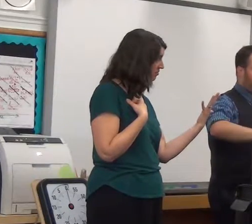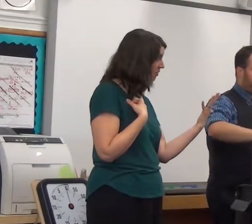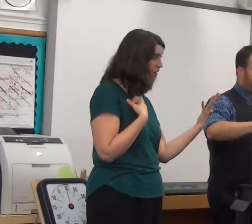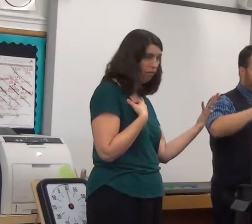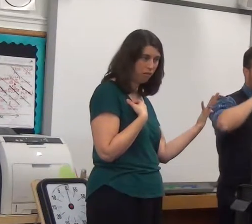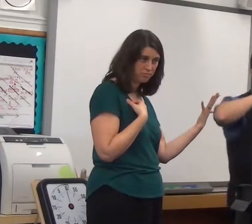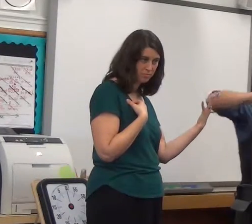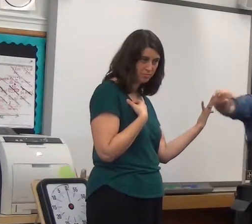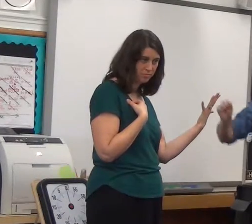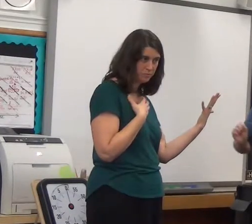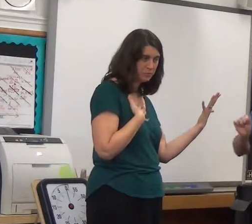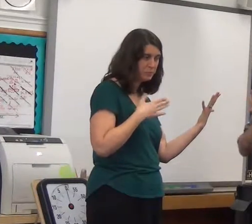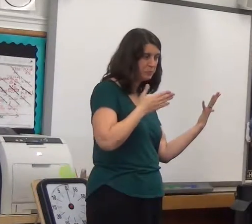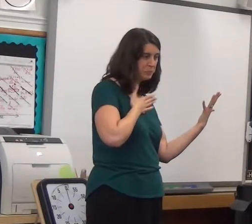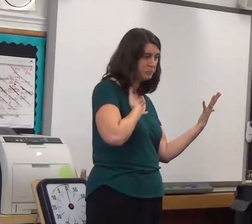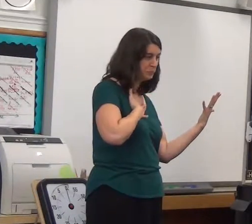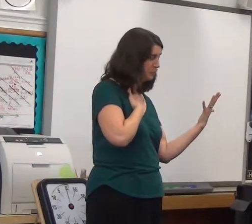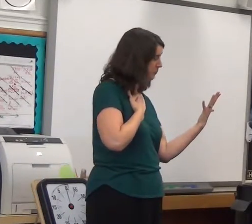1, 2, 3, 4, 5,